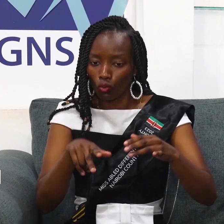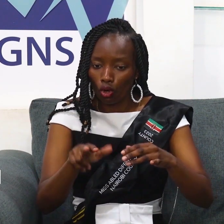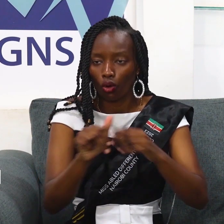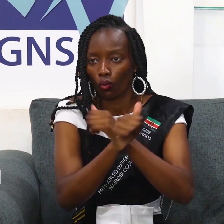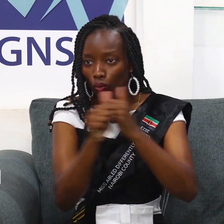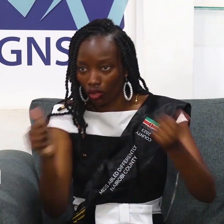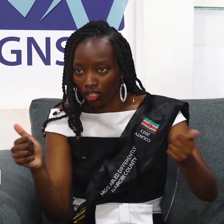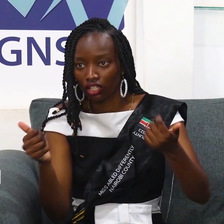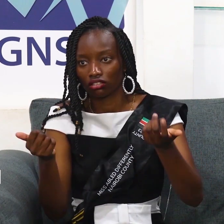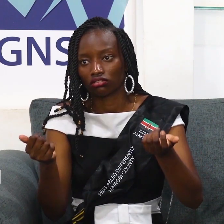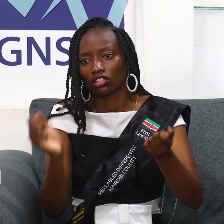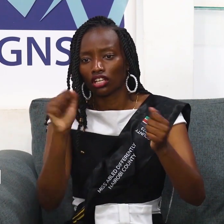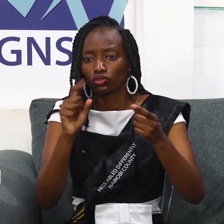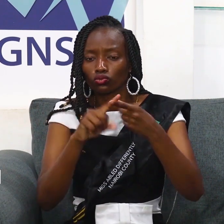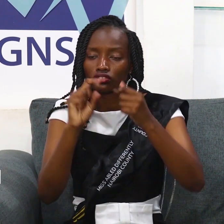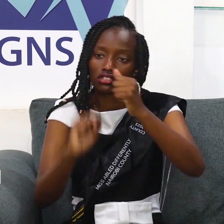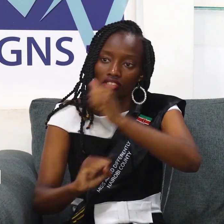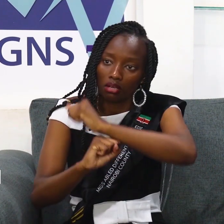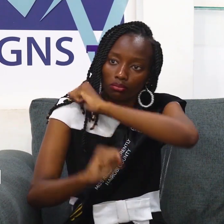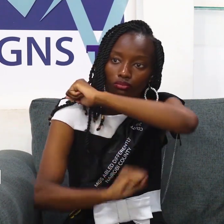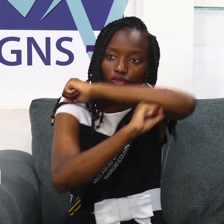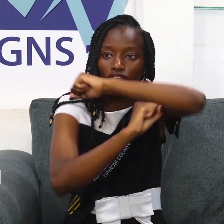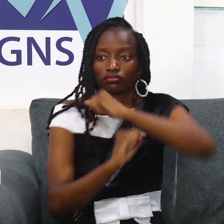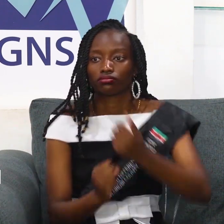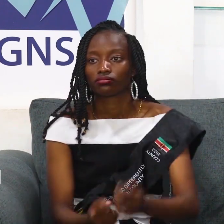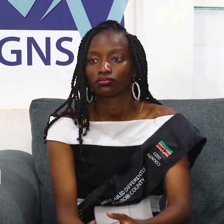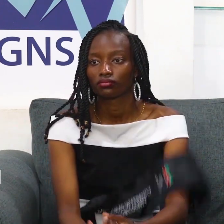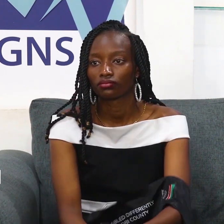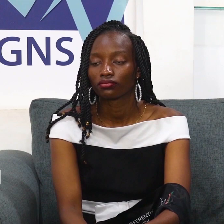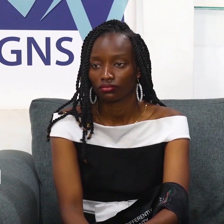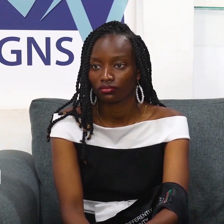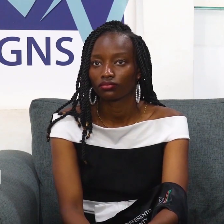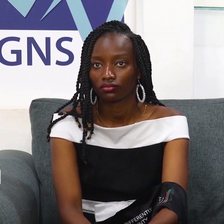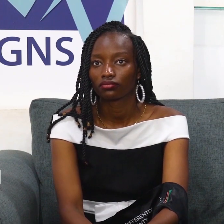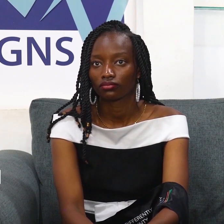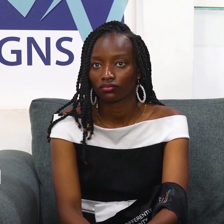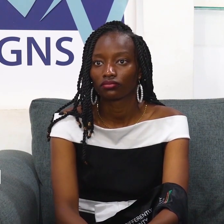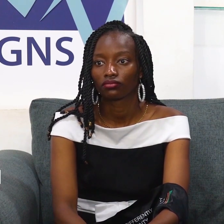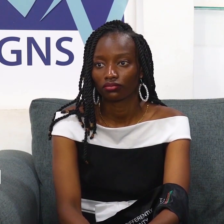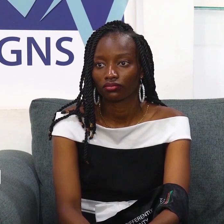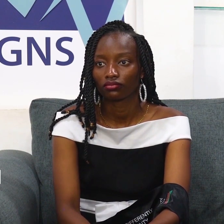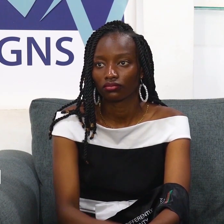in modeling. He does a very good works, and the support he has shown me, he is my role model.